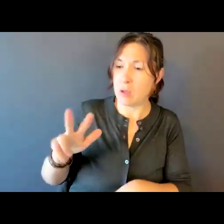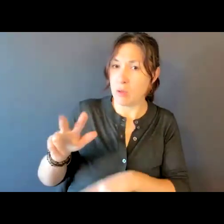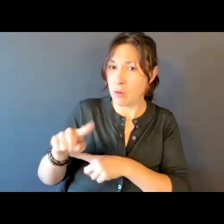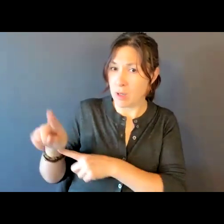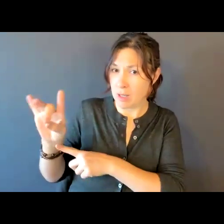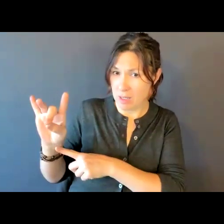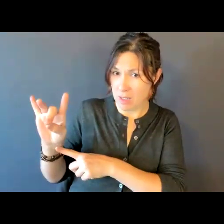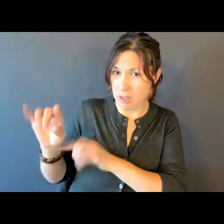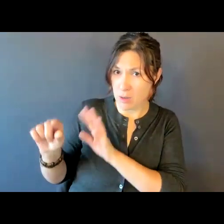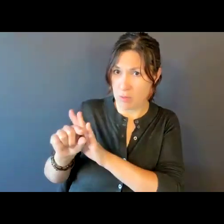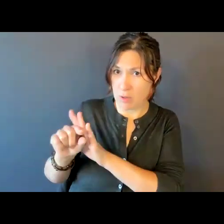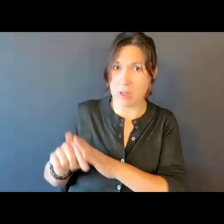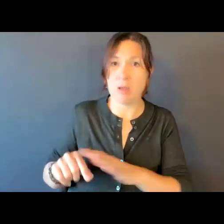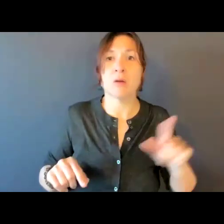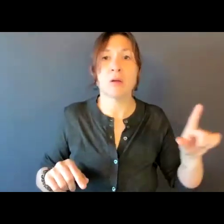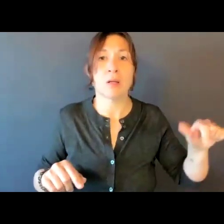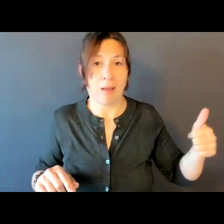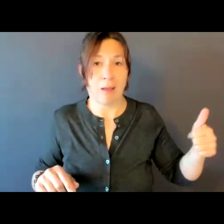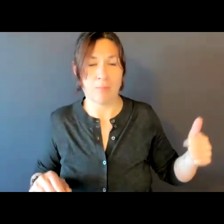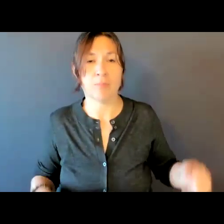then the Yeah.